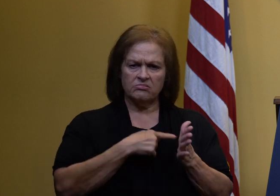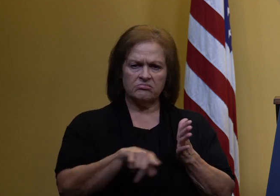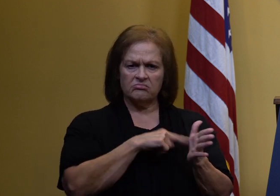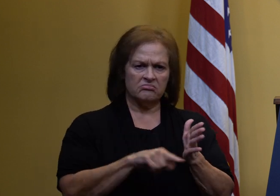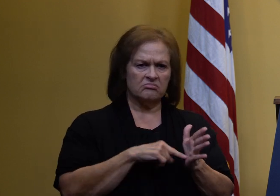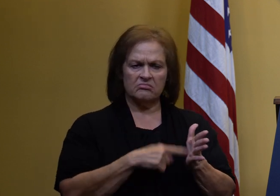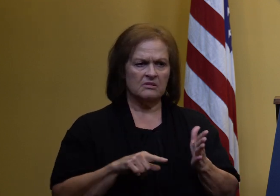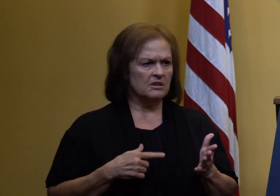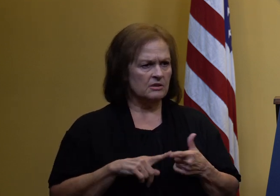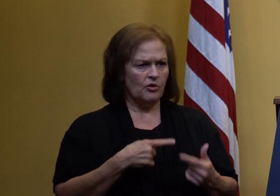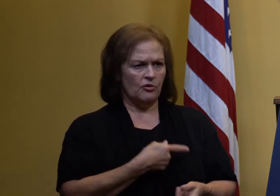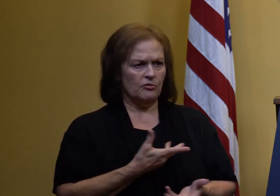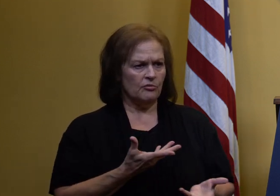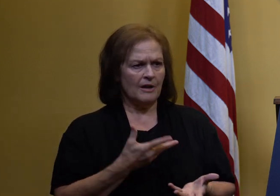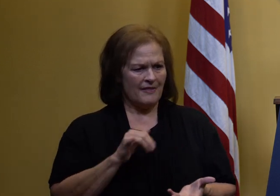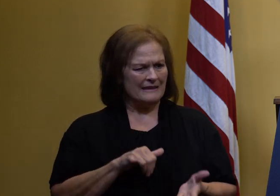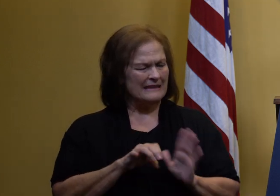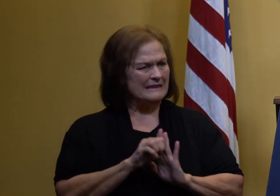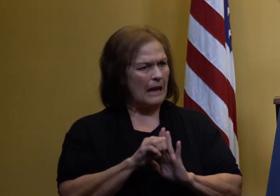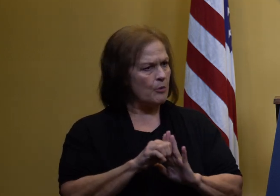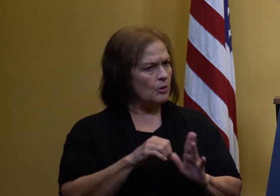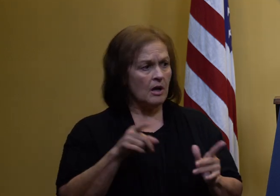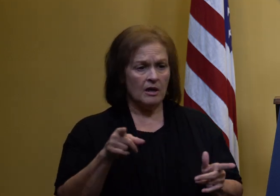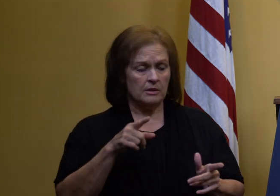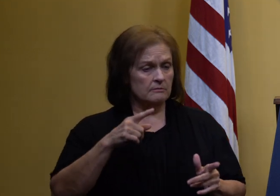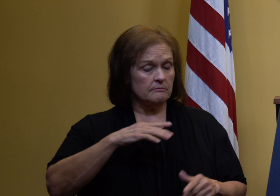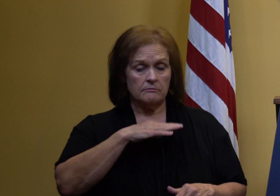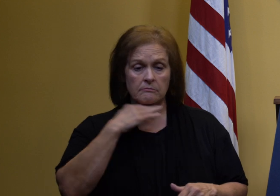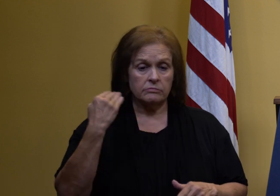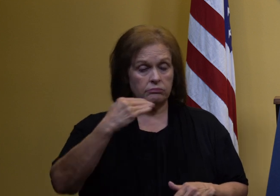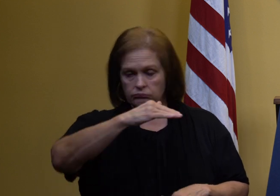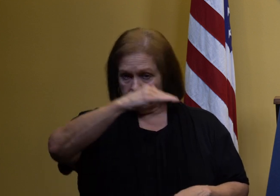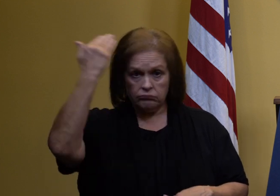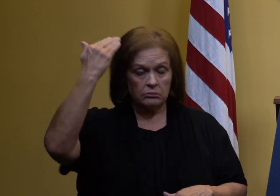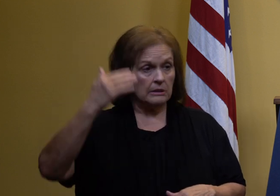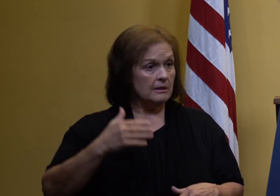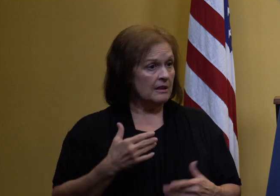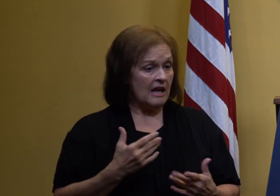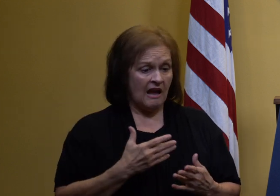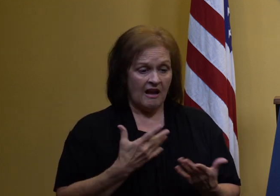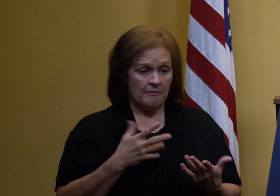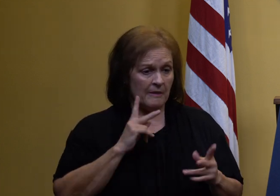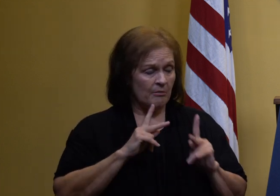And also an example of having it up to here. People can only take so